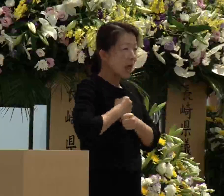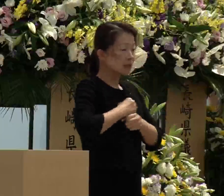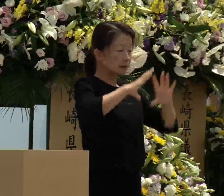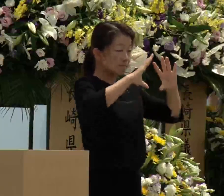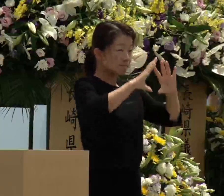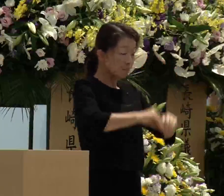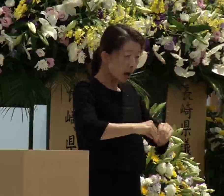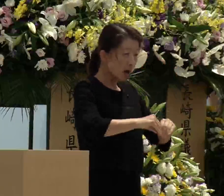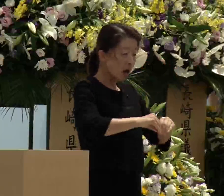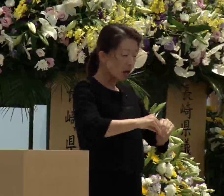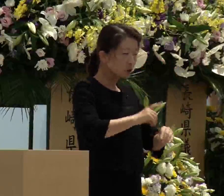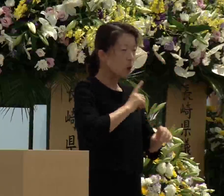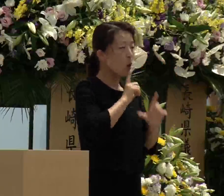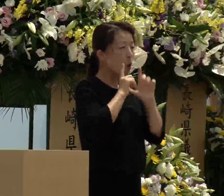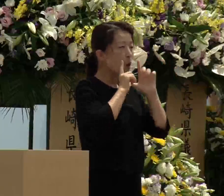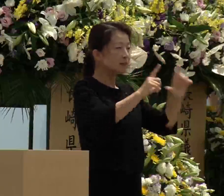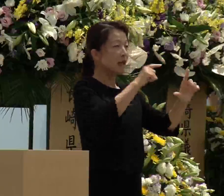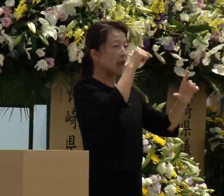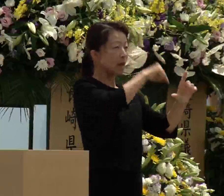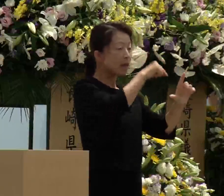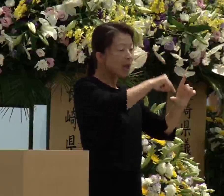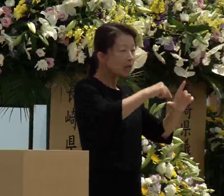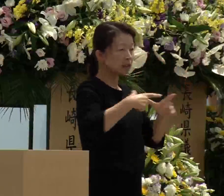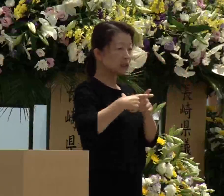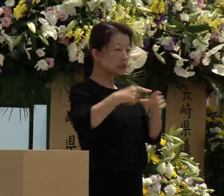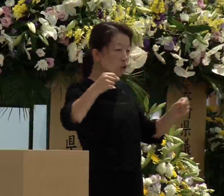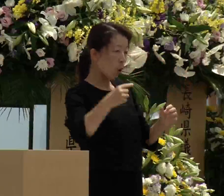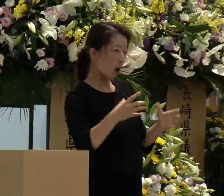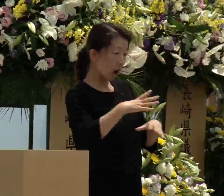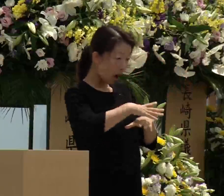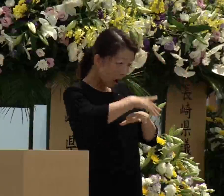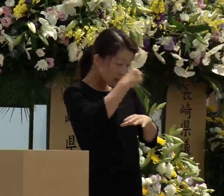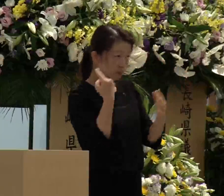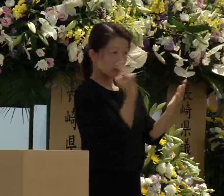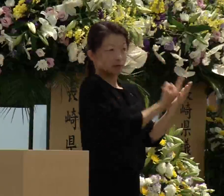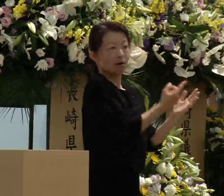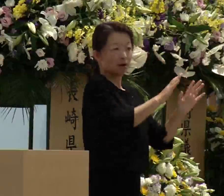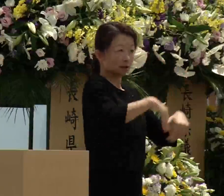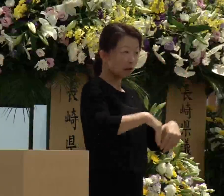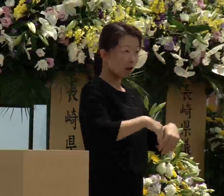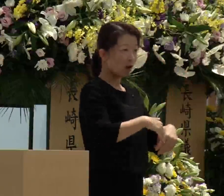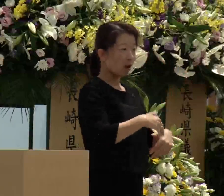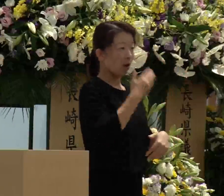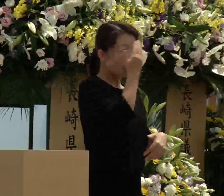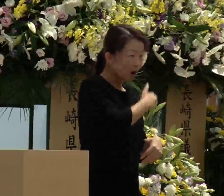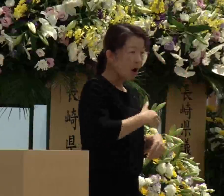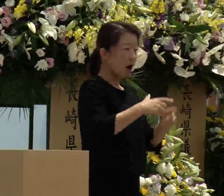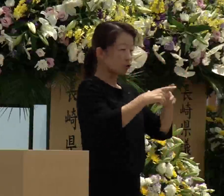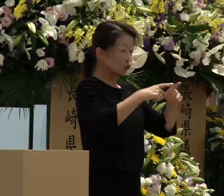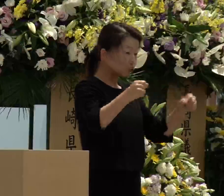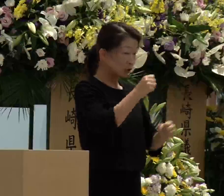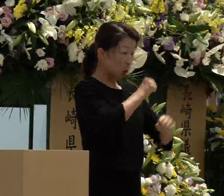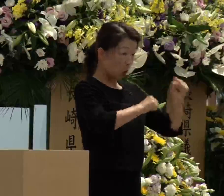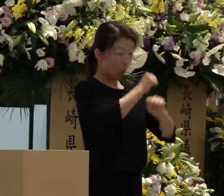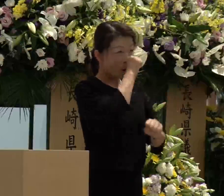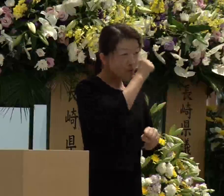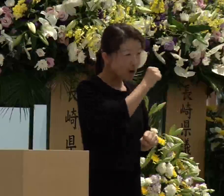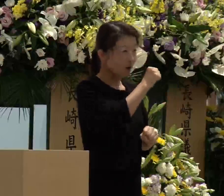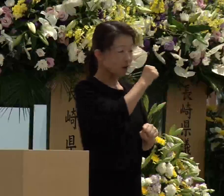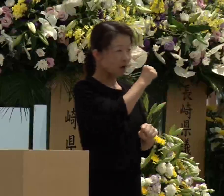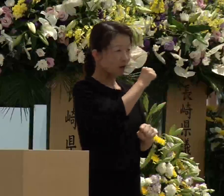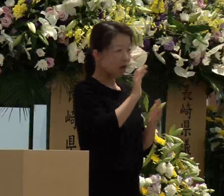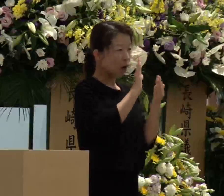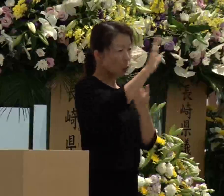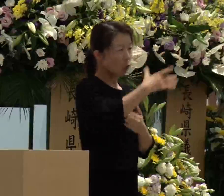joint statement on the humanitarian consequences of nuclear weapons at the United Nations General Assembly. We welcome